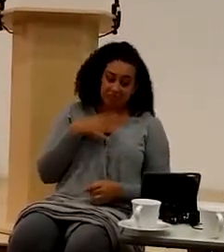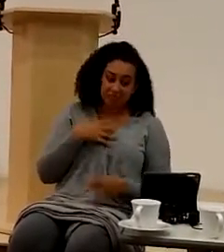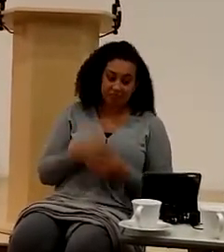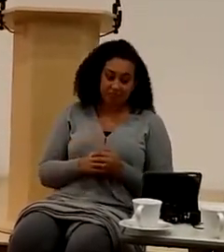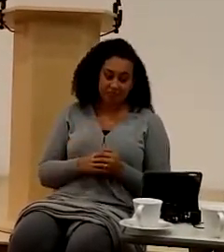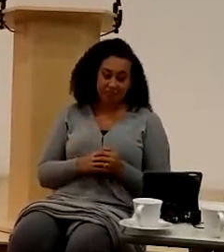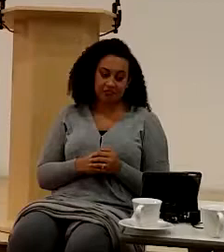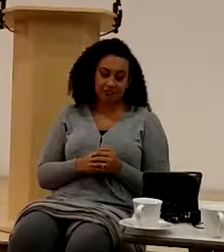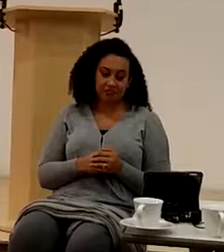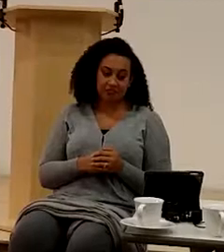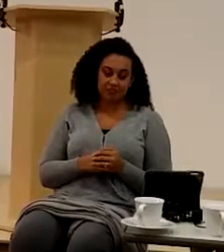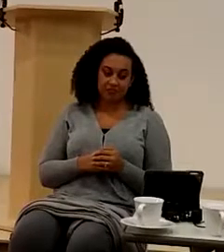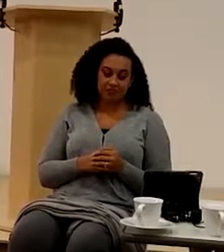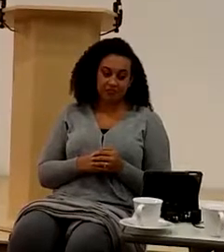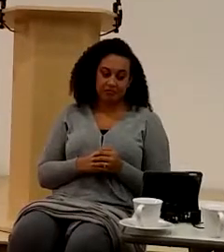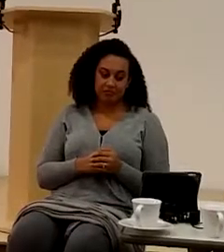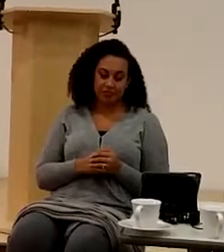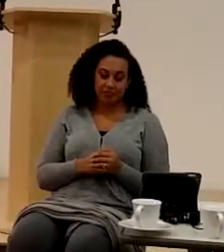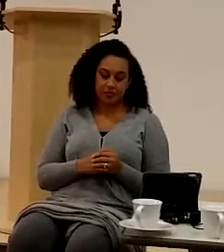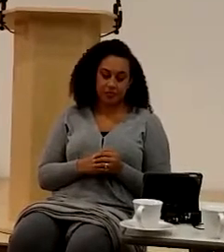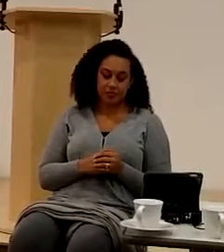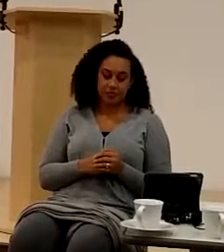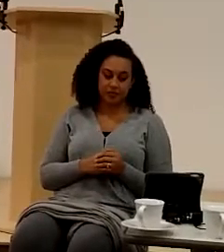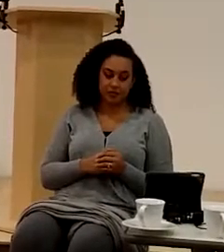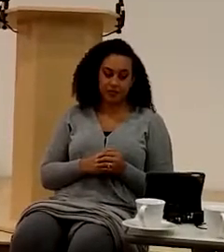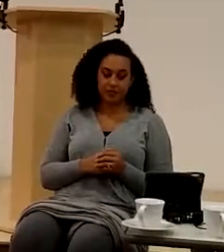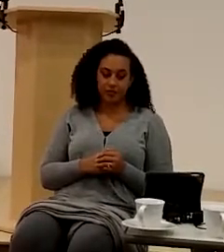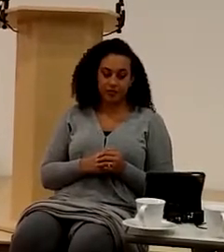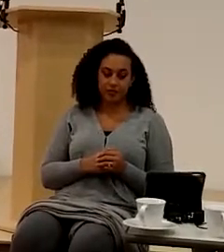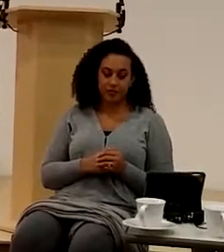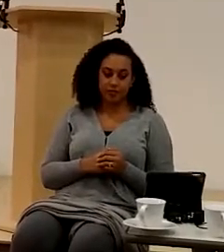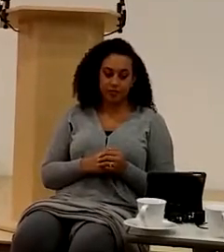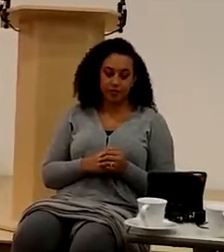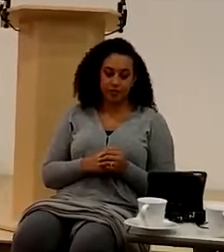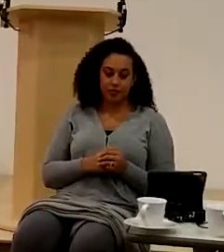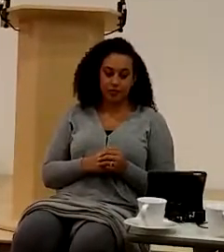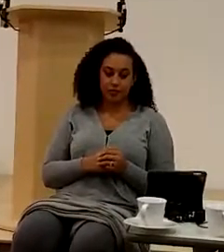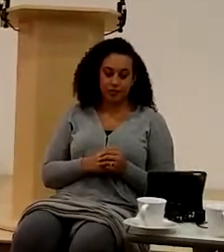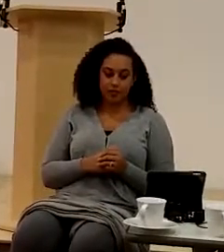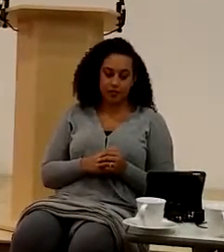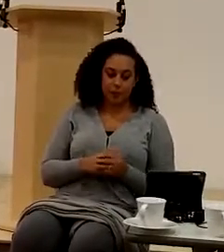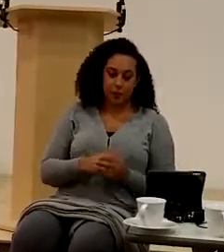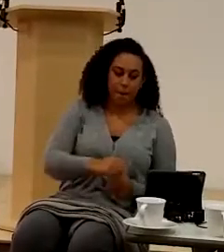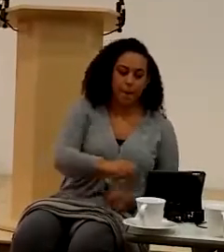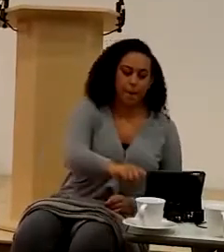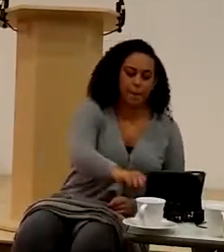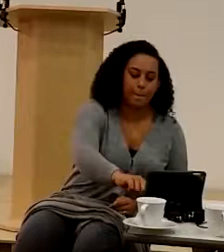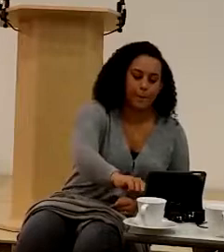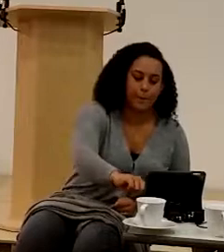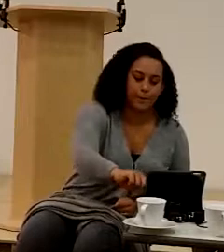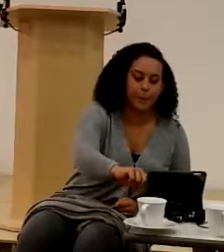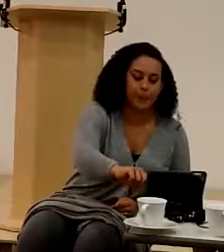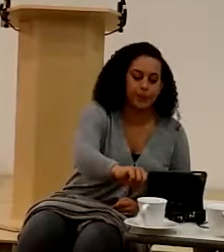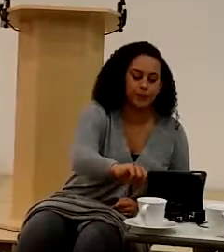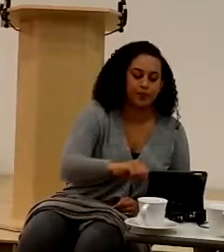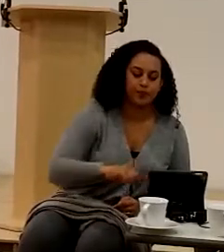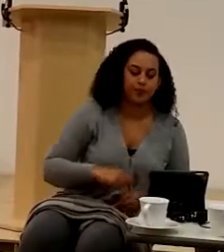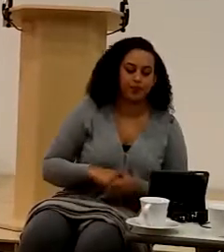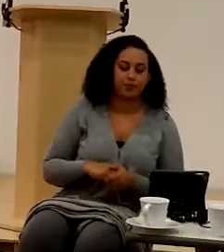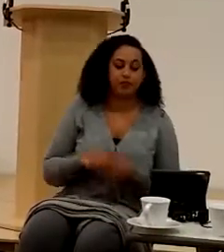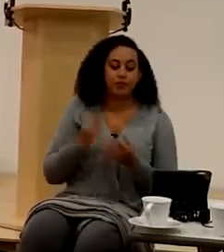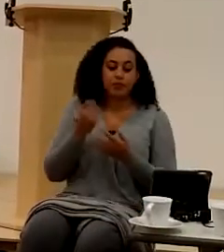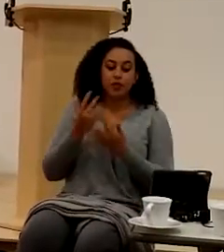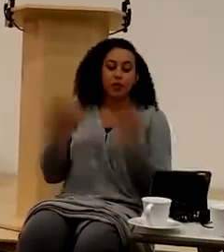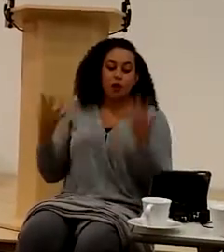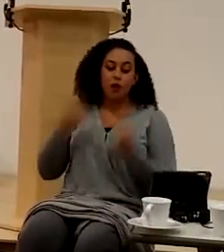disabled. Now, people argue that the DDL was a bit good for